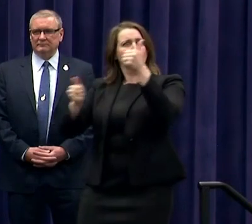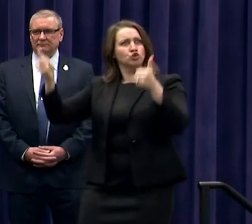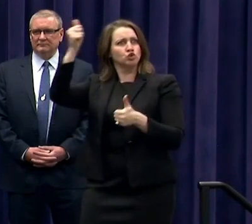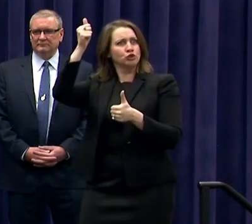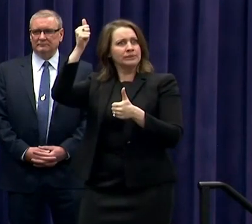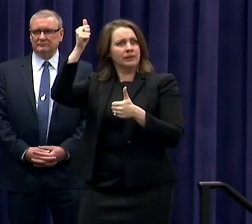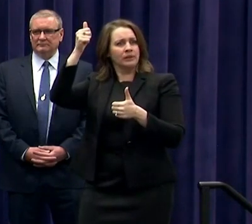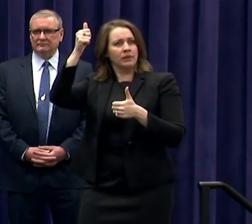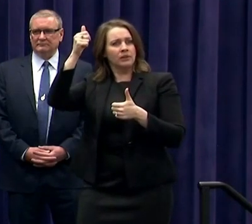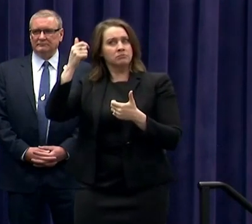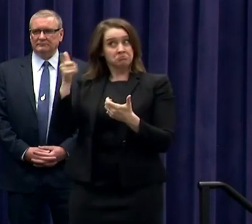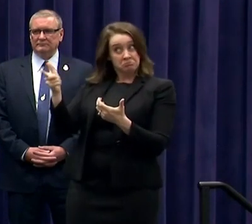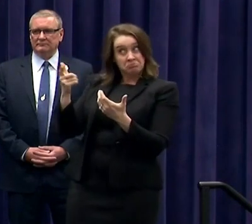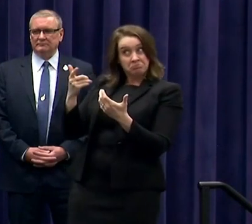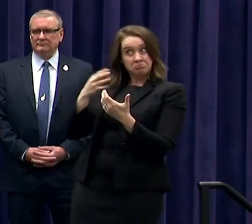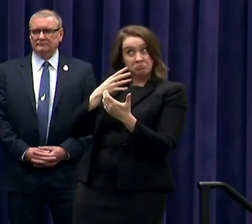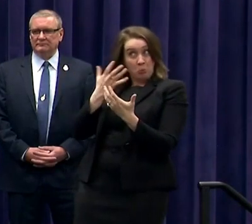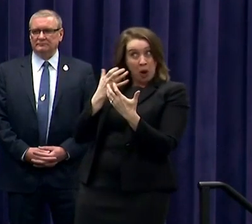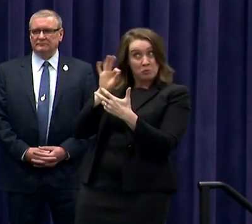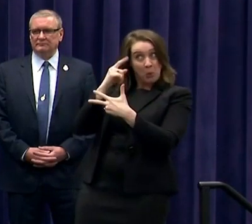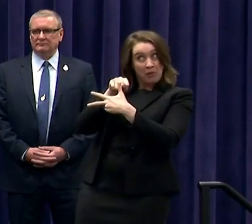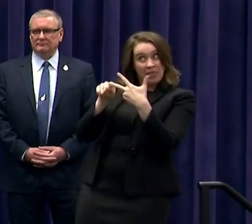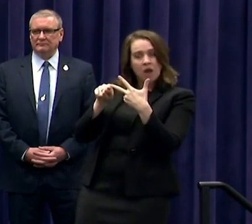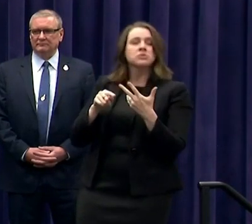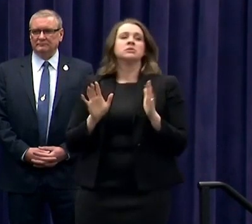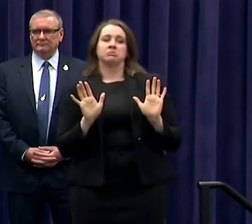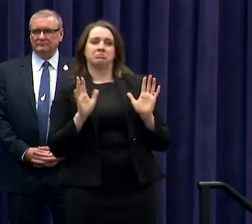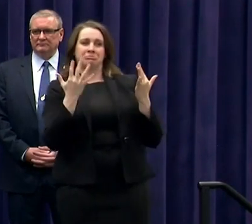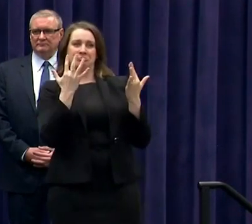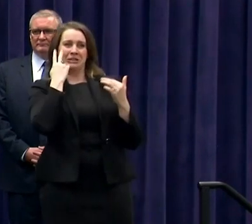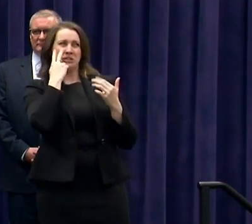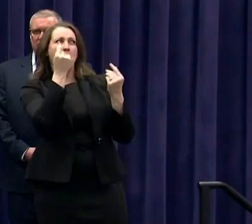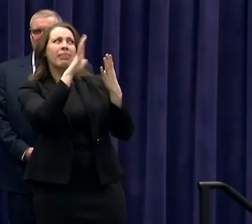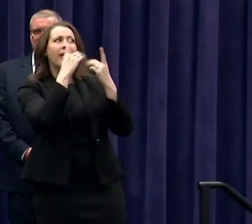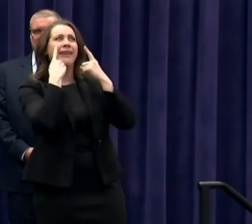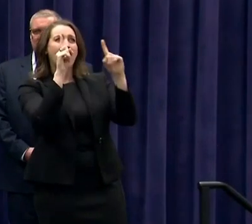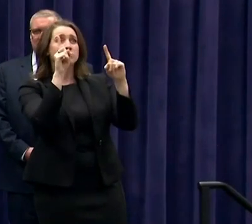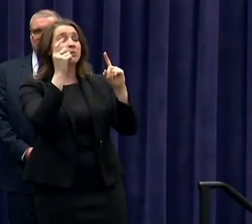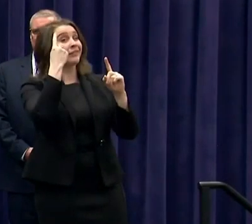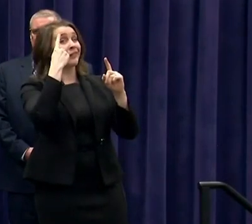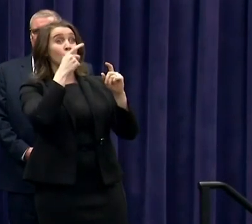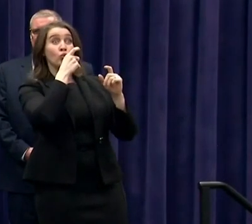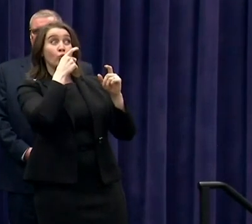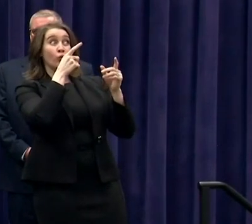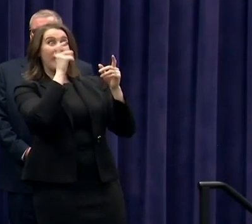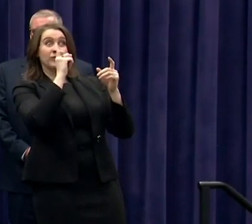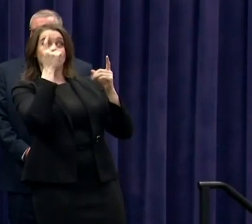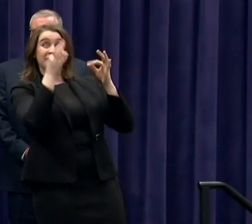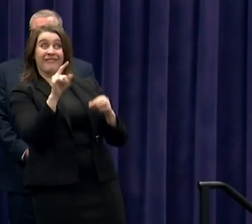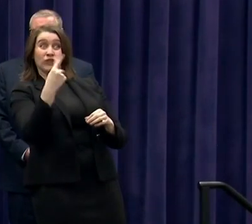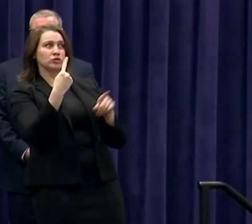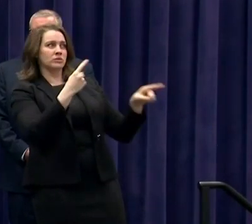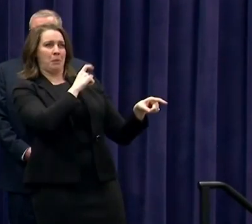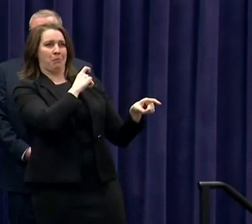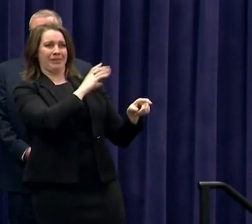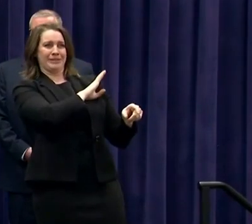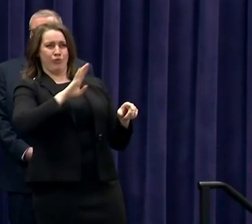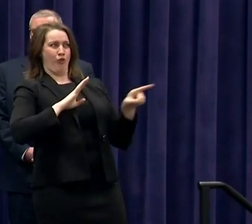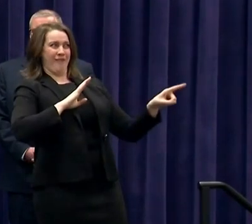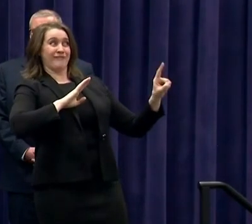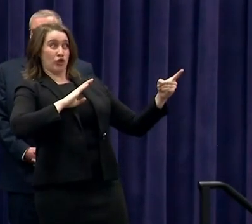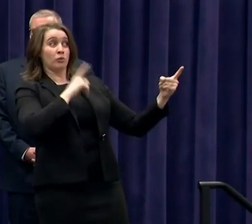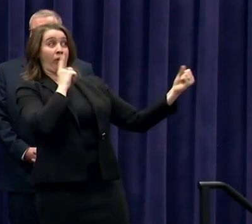I've got to see what the announcement is, obviously, but that's really up to the police board, and we'll respond as soon as the